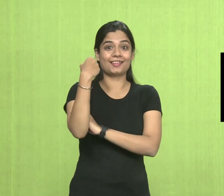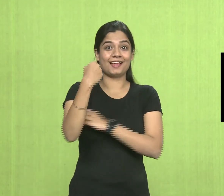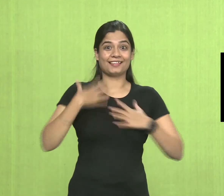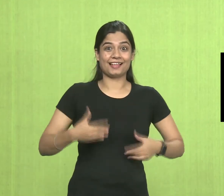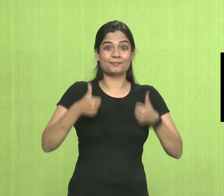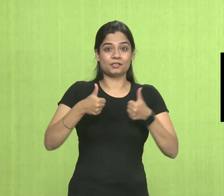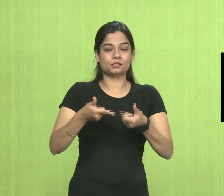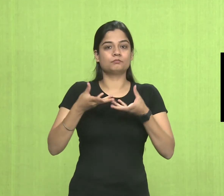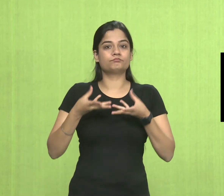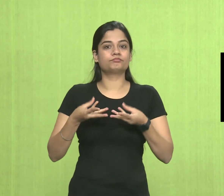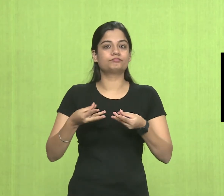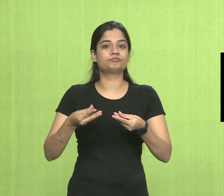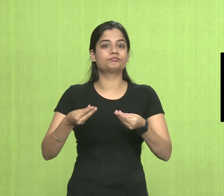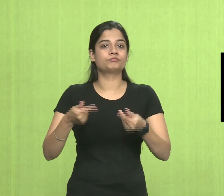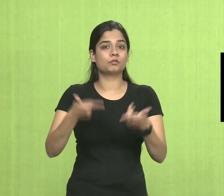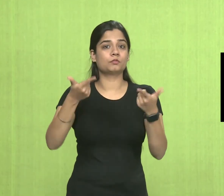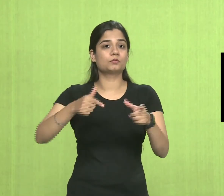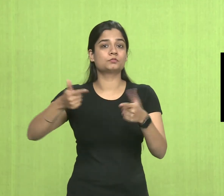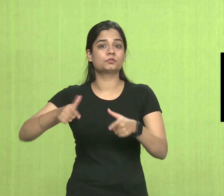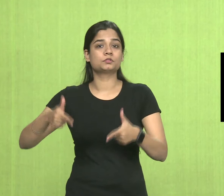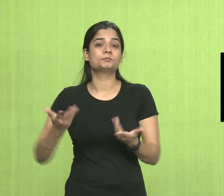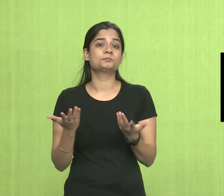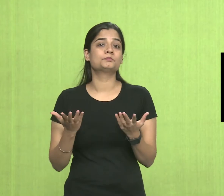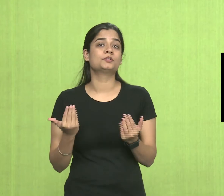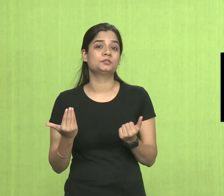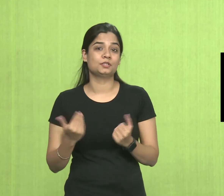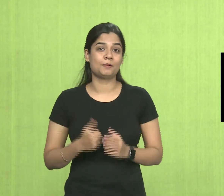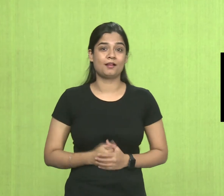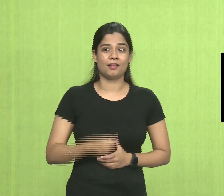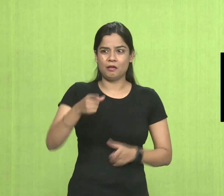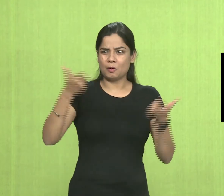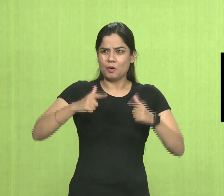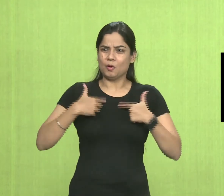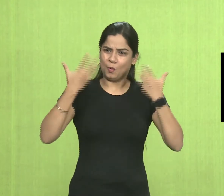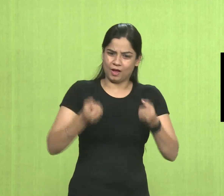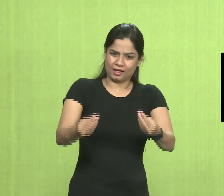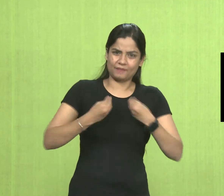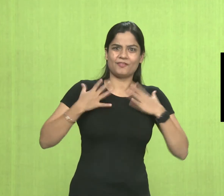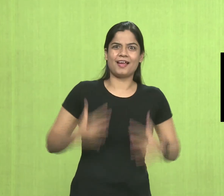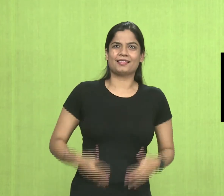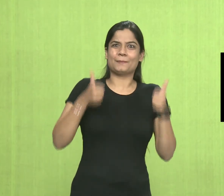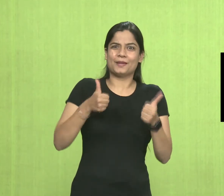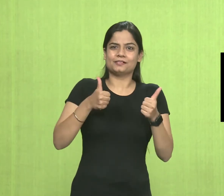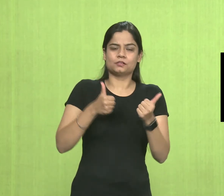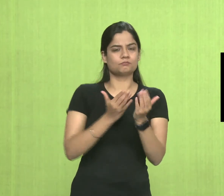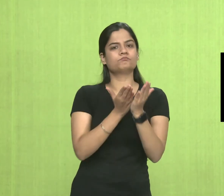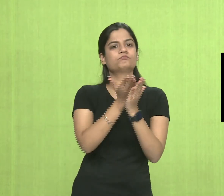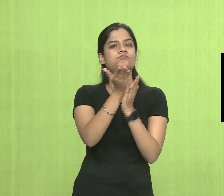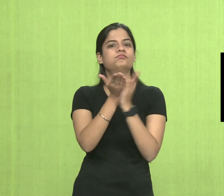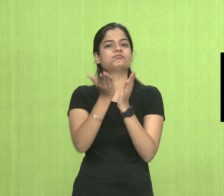We need these nutrients for our body. They are very important nutrients. So how can we save these nutrients and